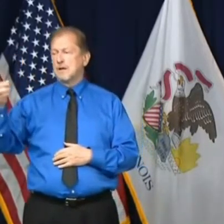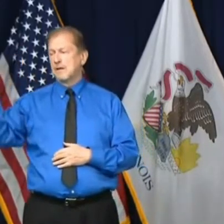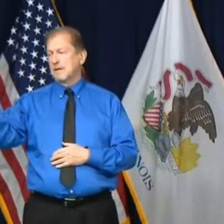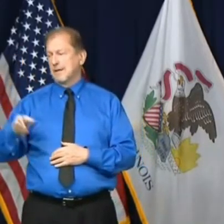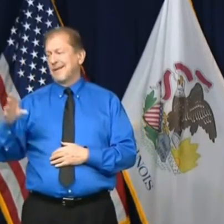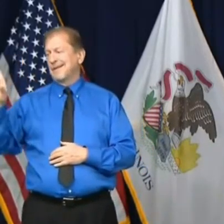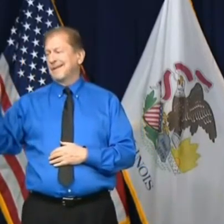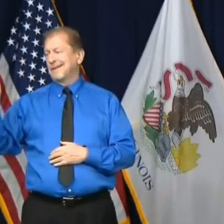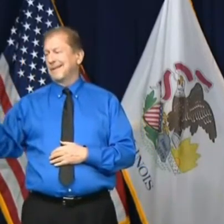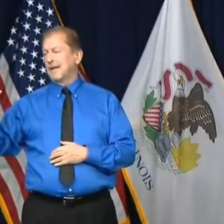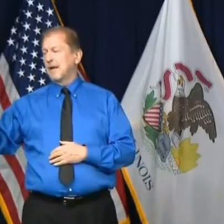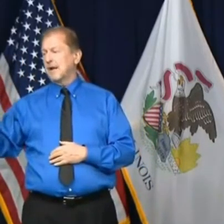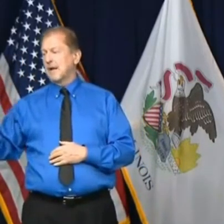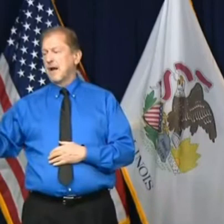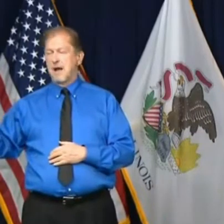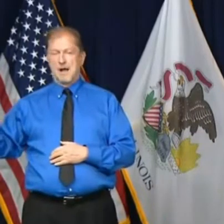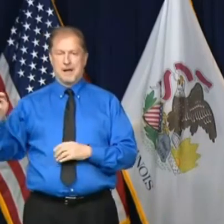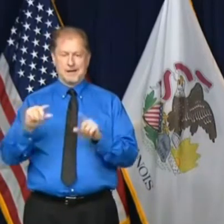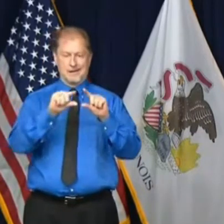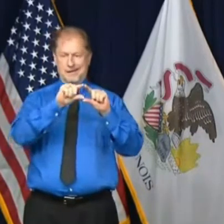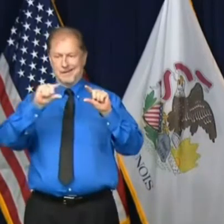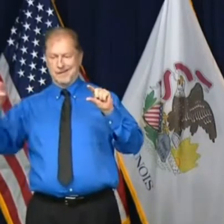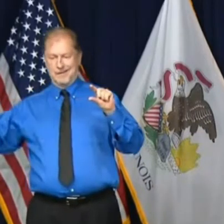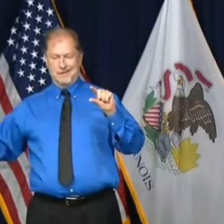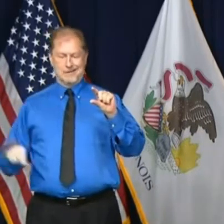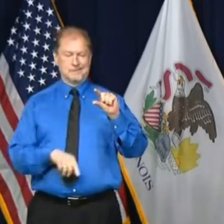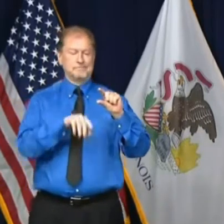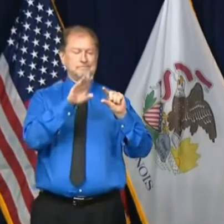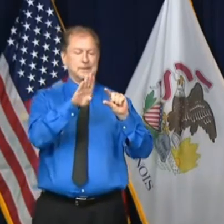www.battelle.org/decon. Again, that's Battelle,